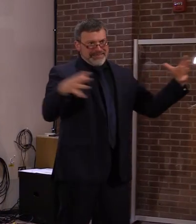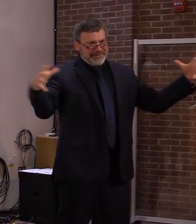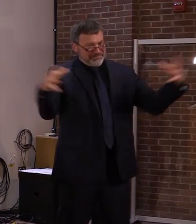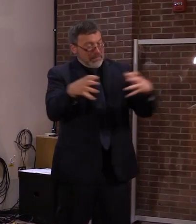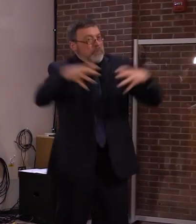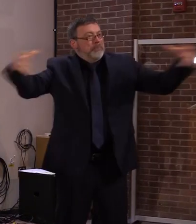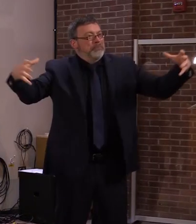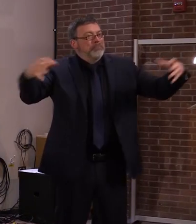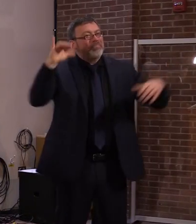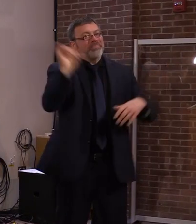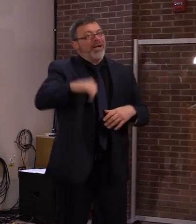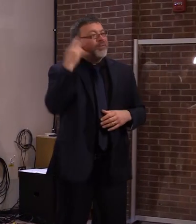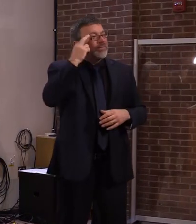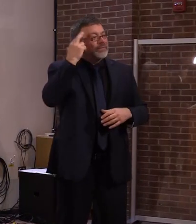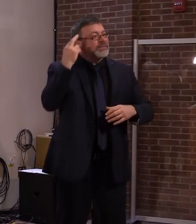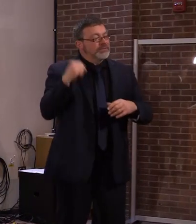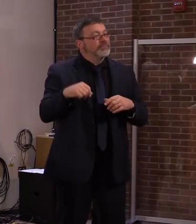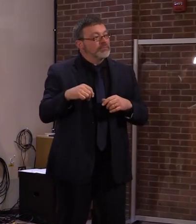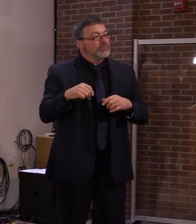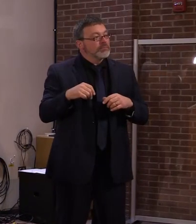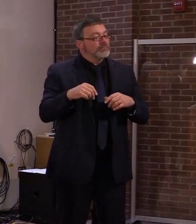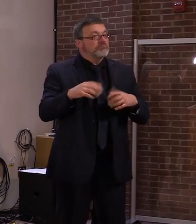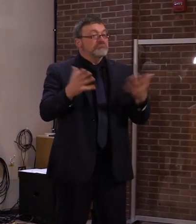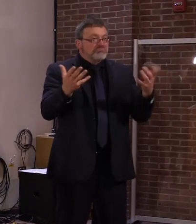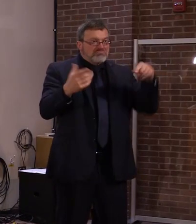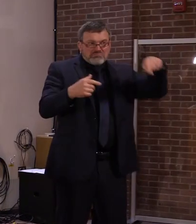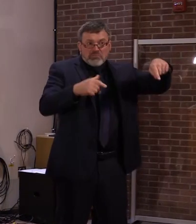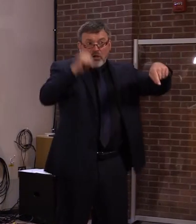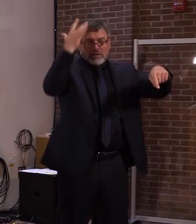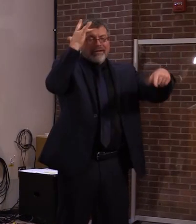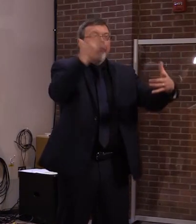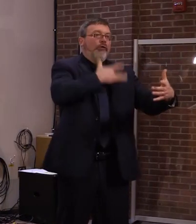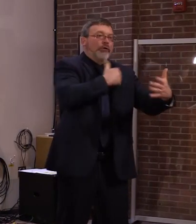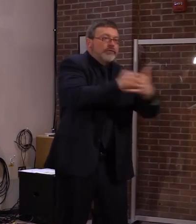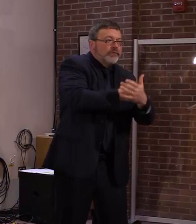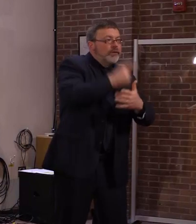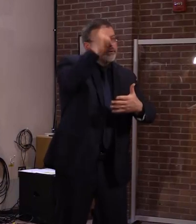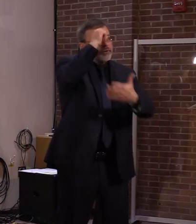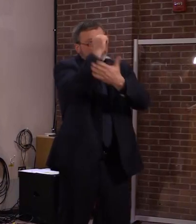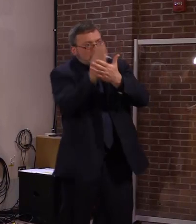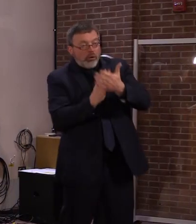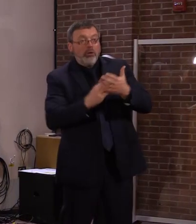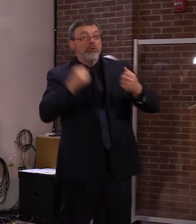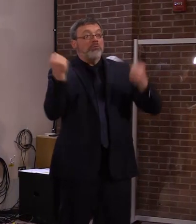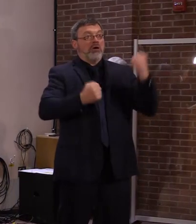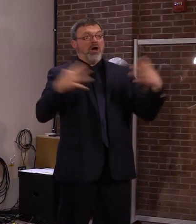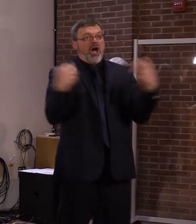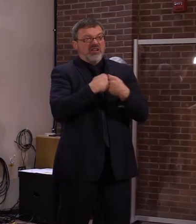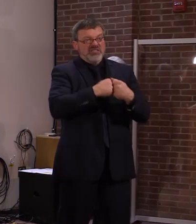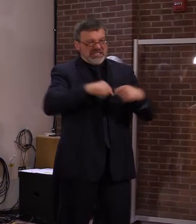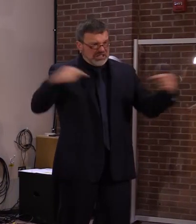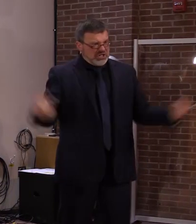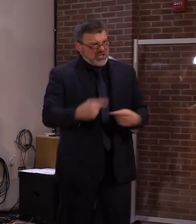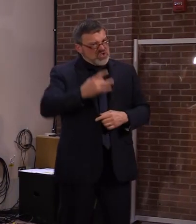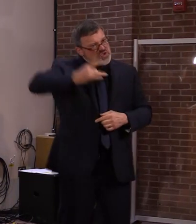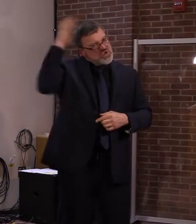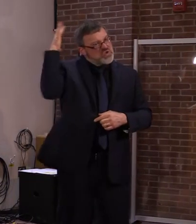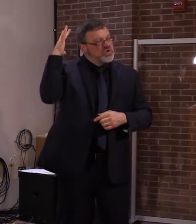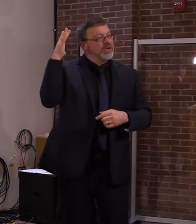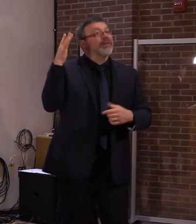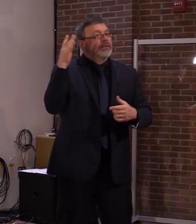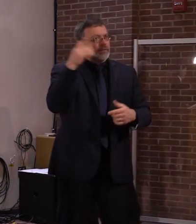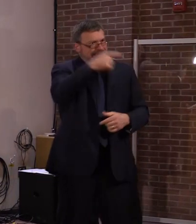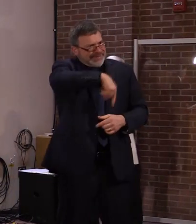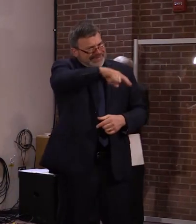someone has a heart attack or stroke or sustained injuries due to an accident, we want to be sure we have an ICU